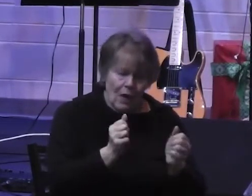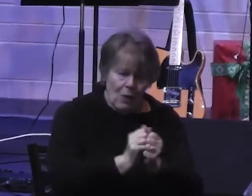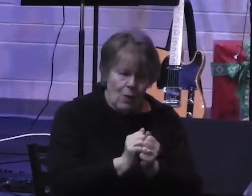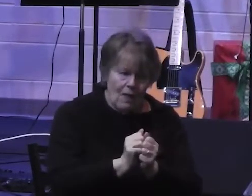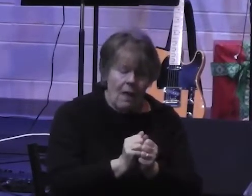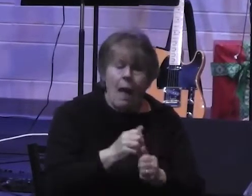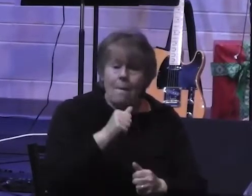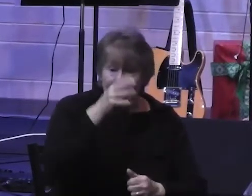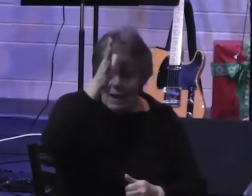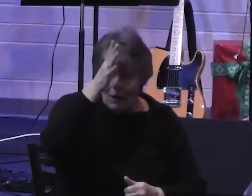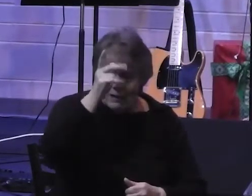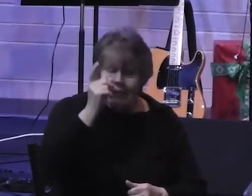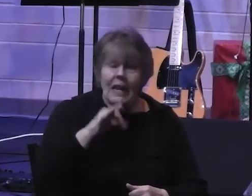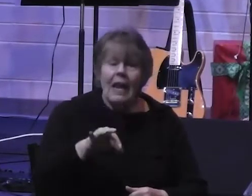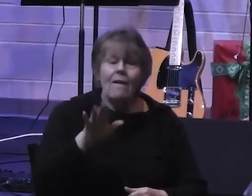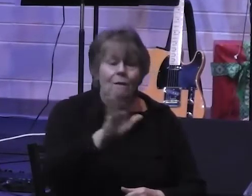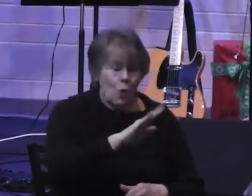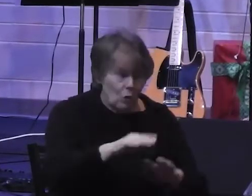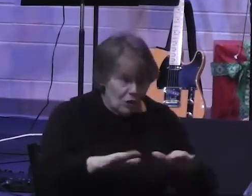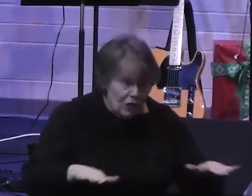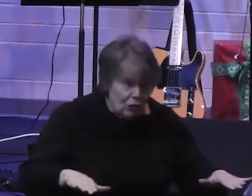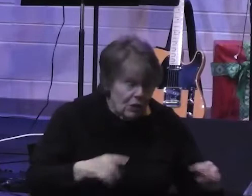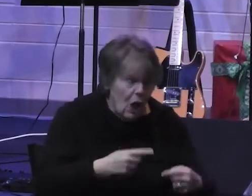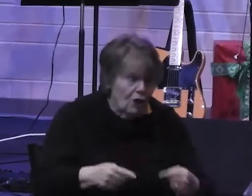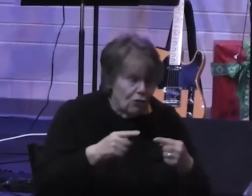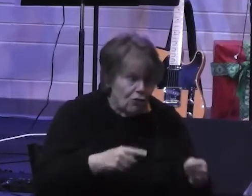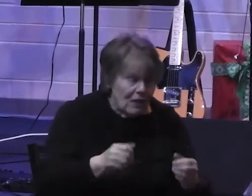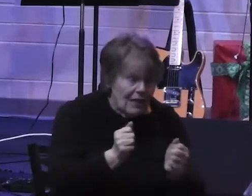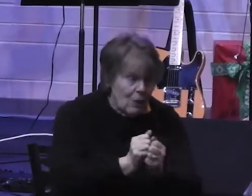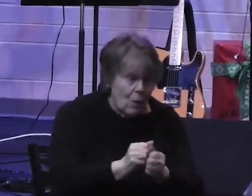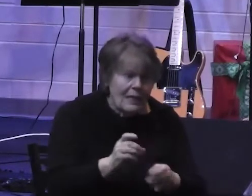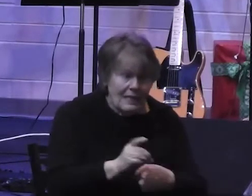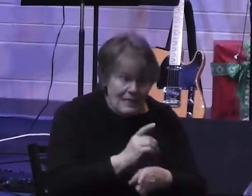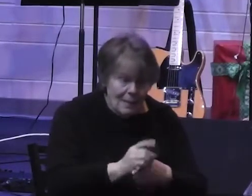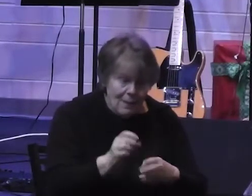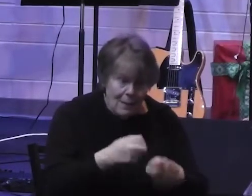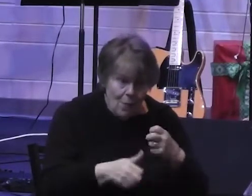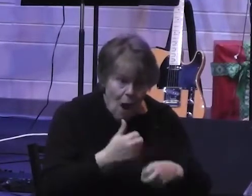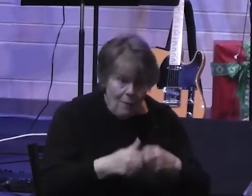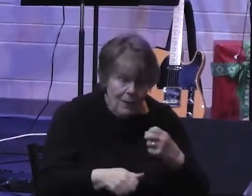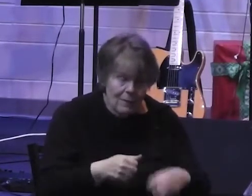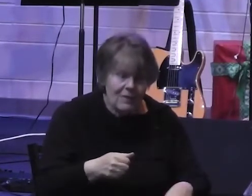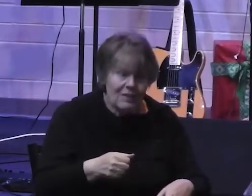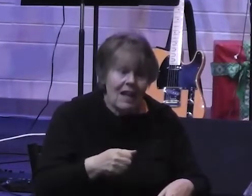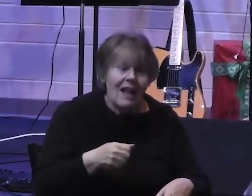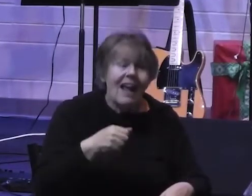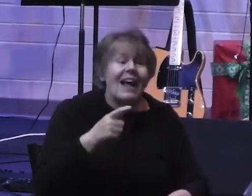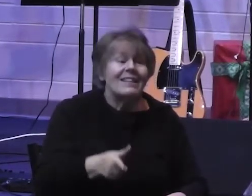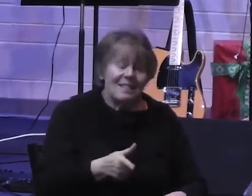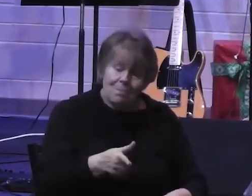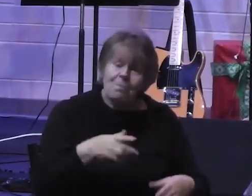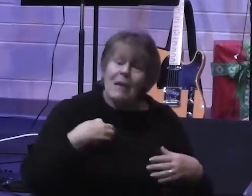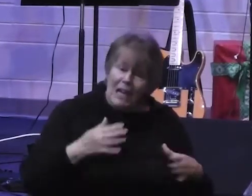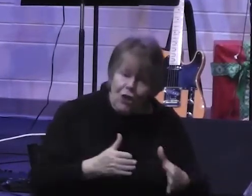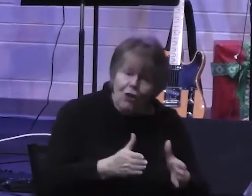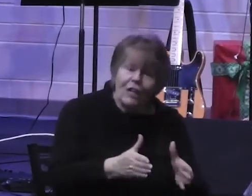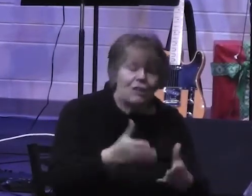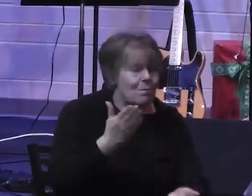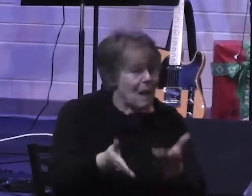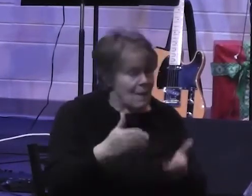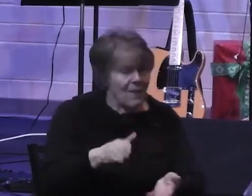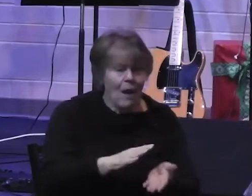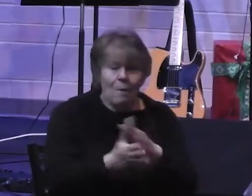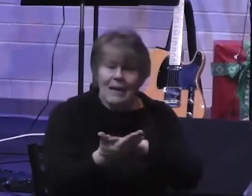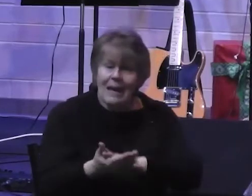your little kids are struggling with discipline problems, take encouragement, they might still turn out to be a pastor,